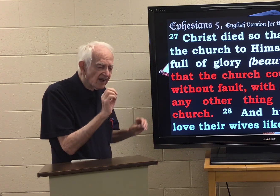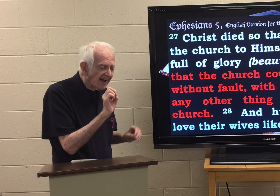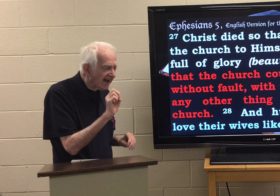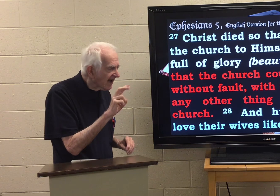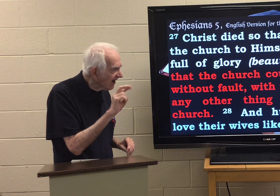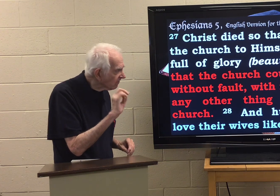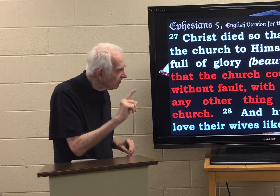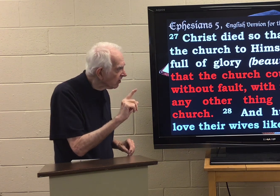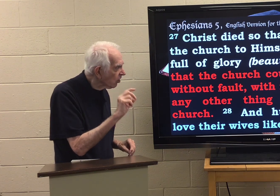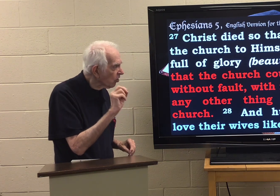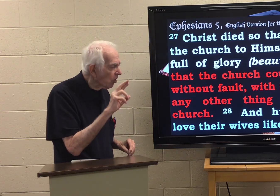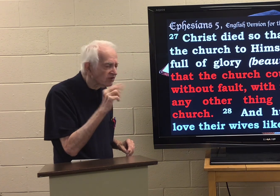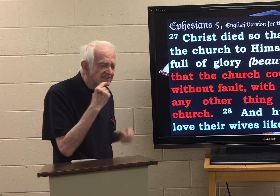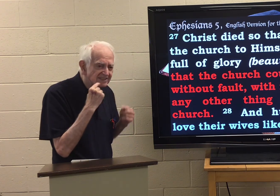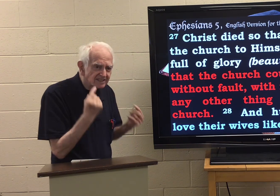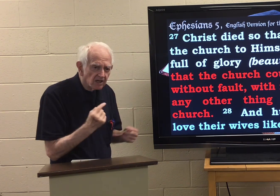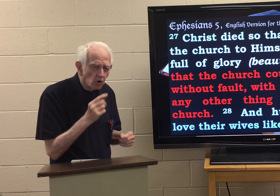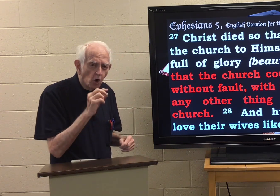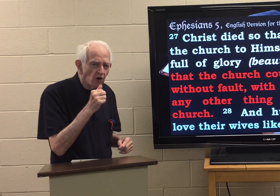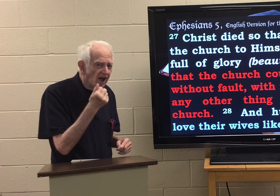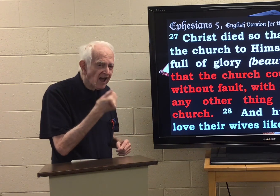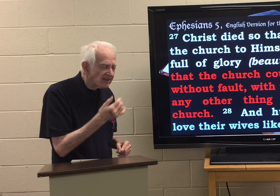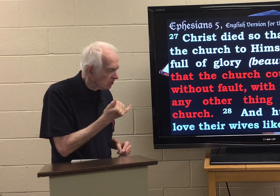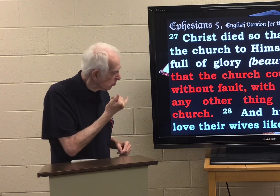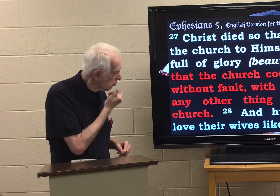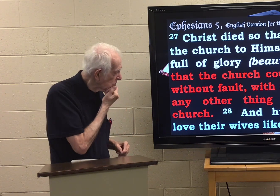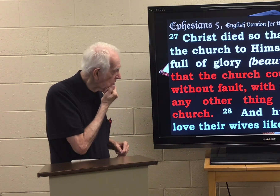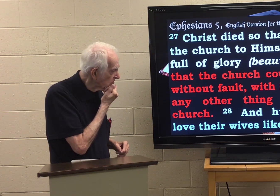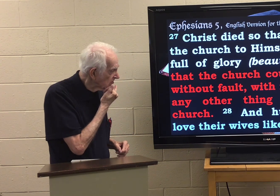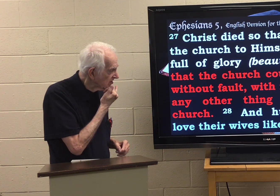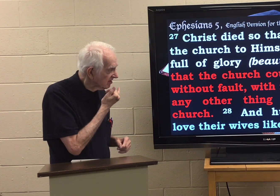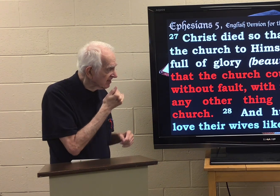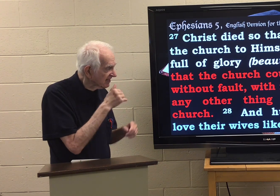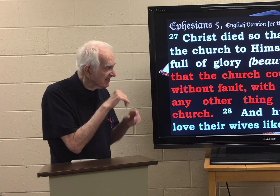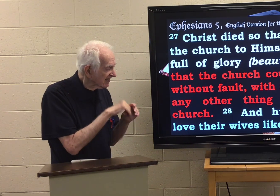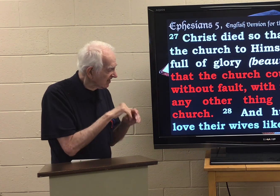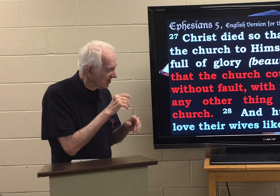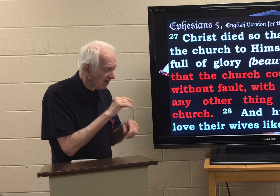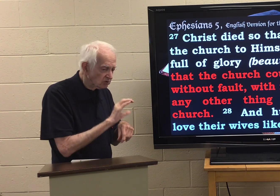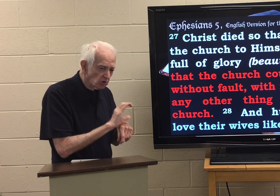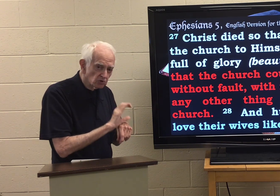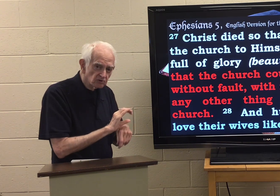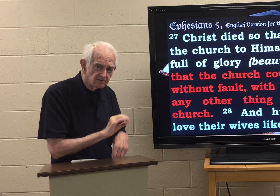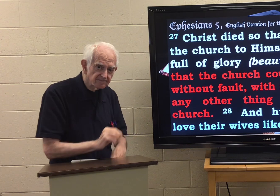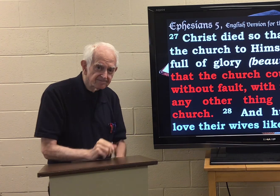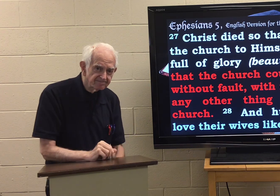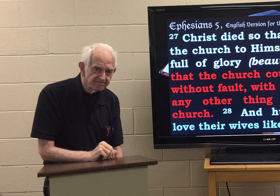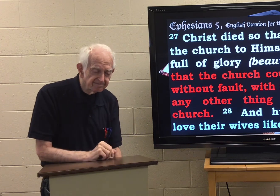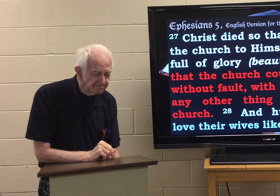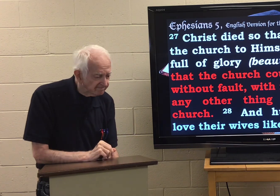with no evil or sin or any other thing wrong in the church.